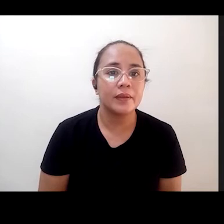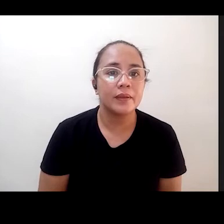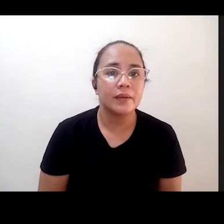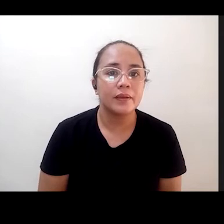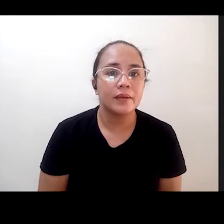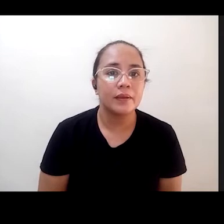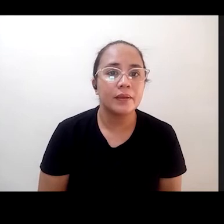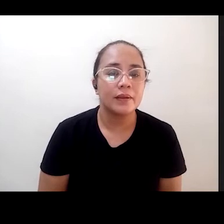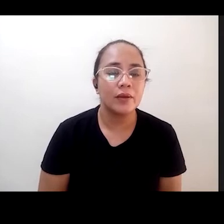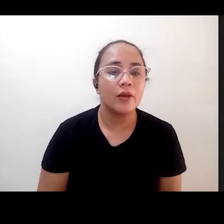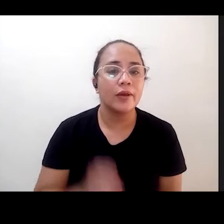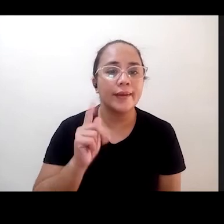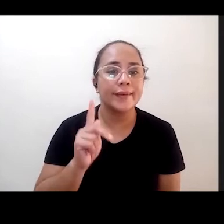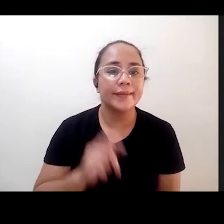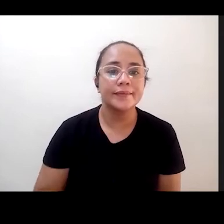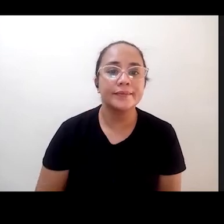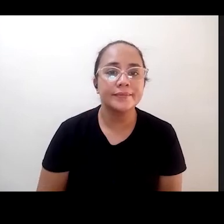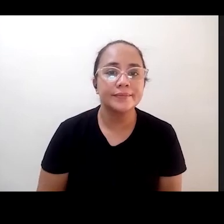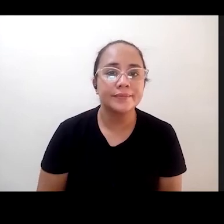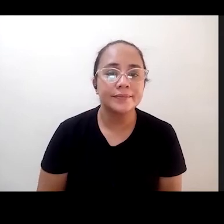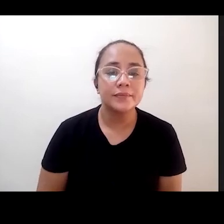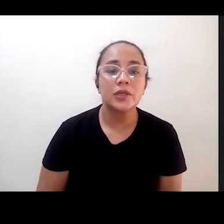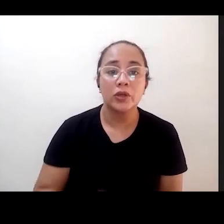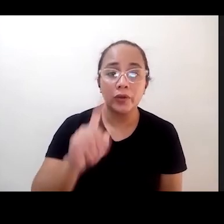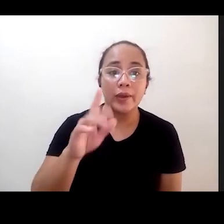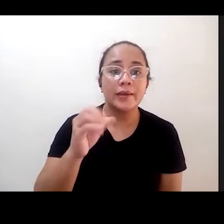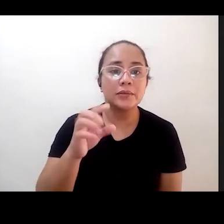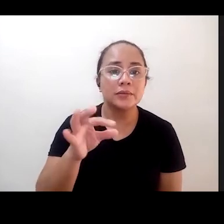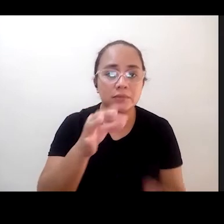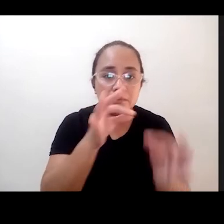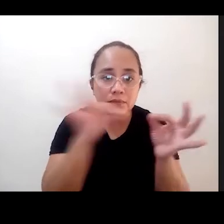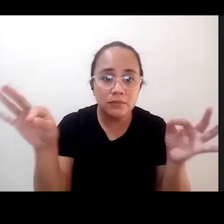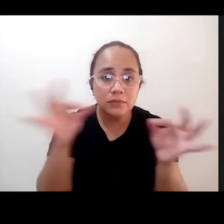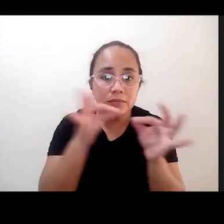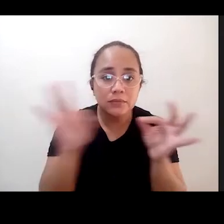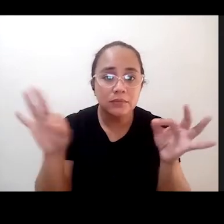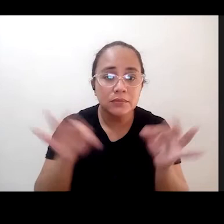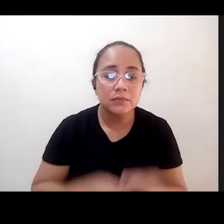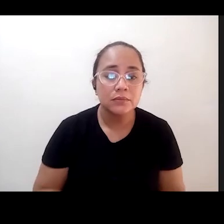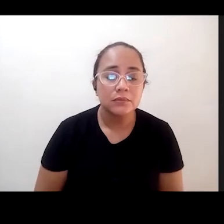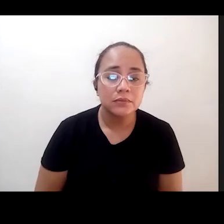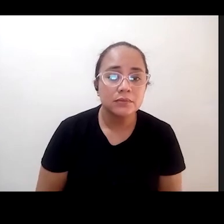okay, the translation.